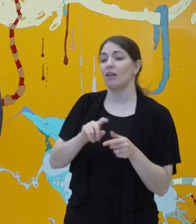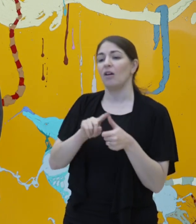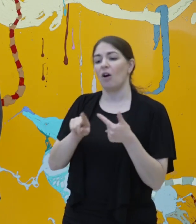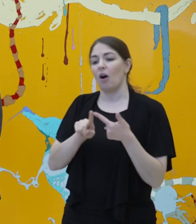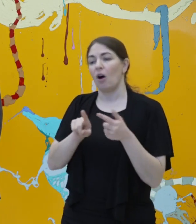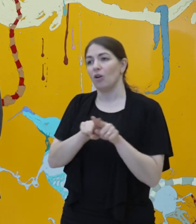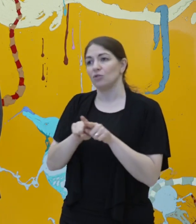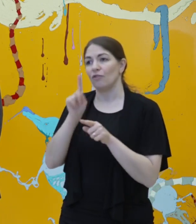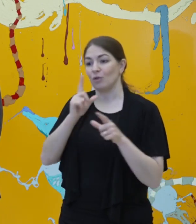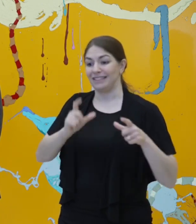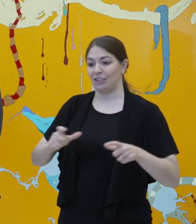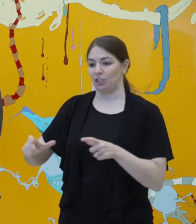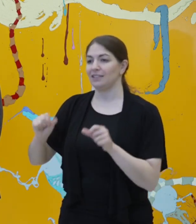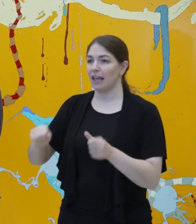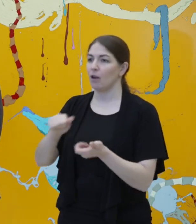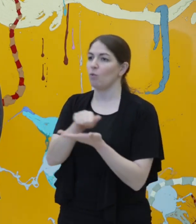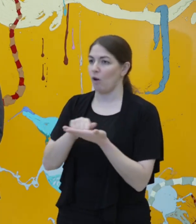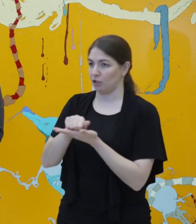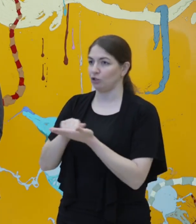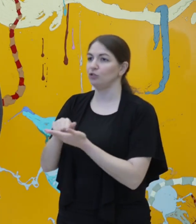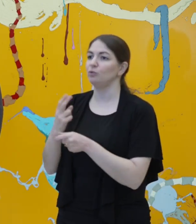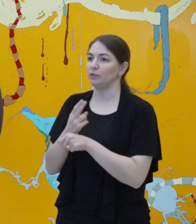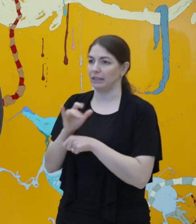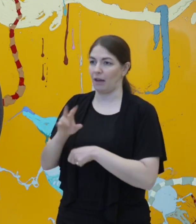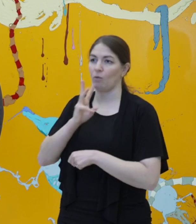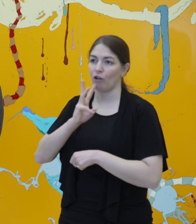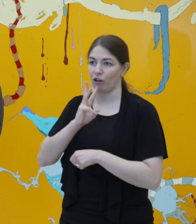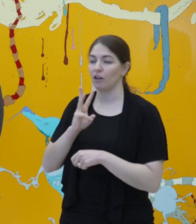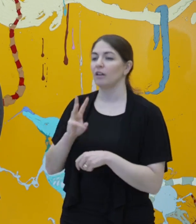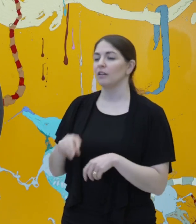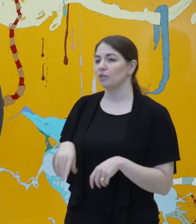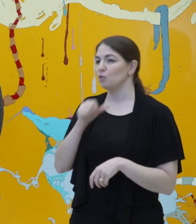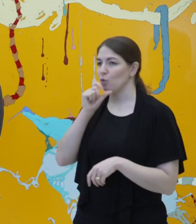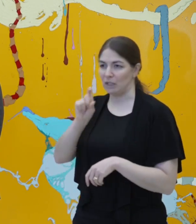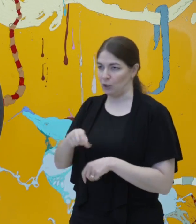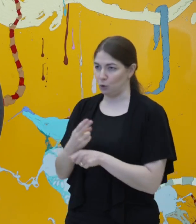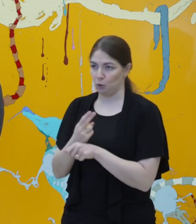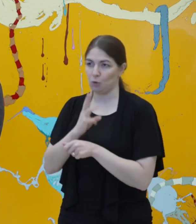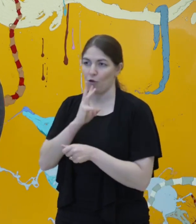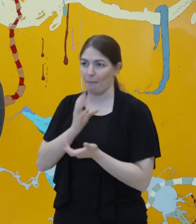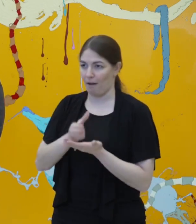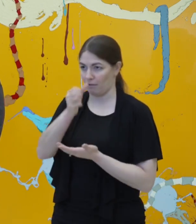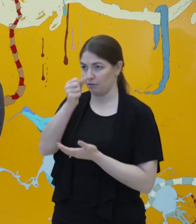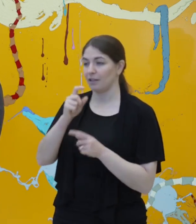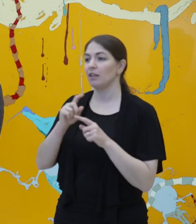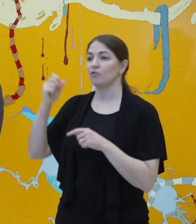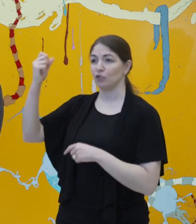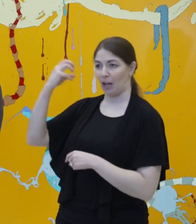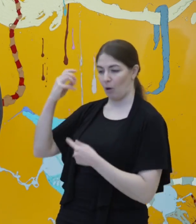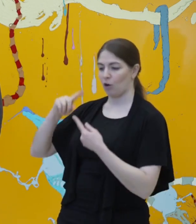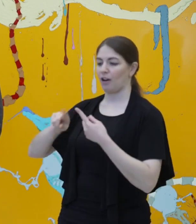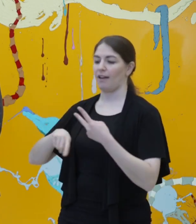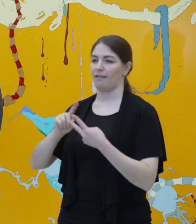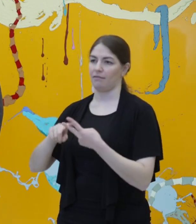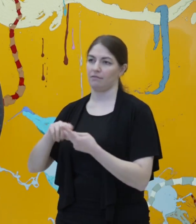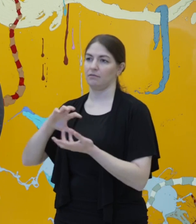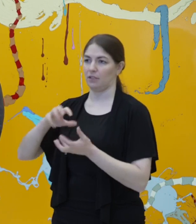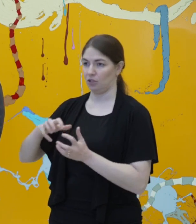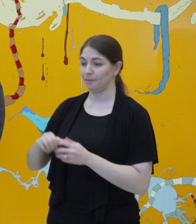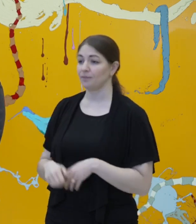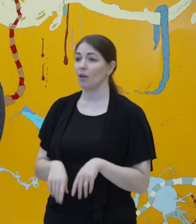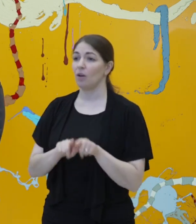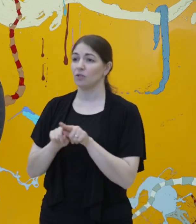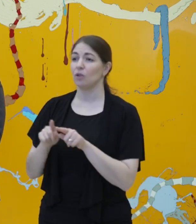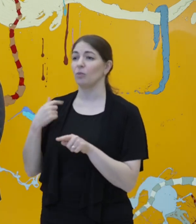coming through pipes. And then we will absolutely keep you all updated about the progress with our testing and when we can